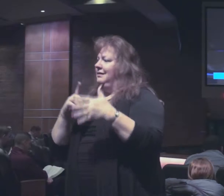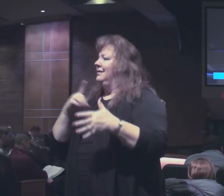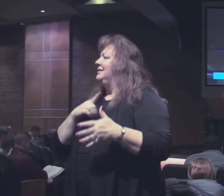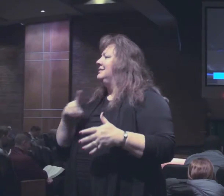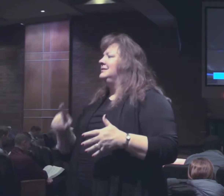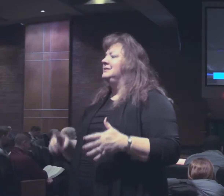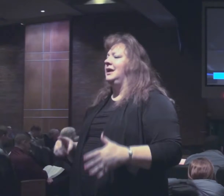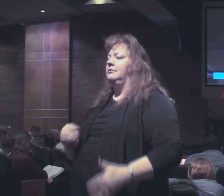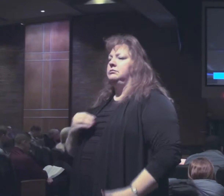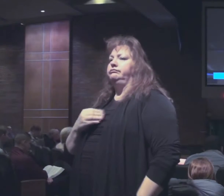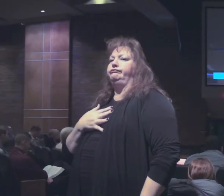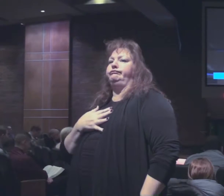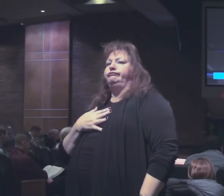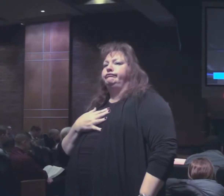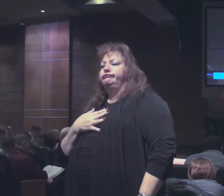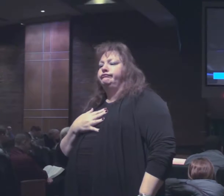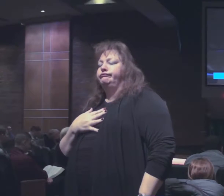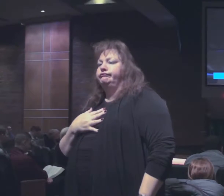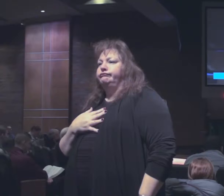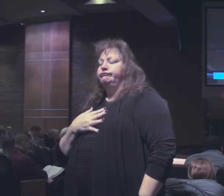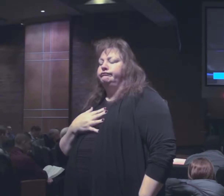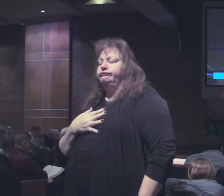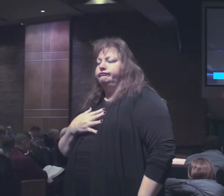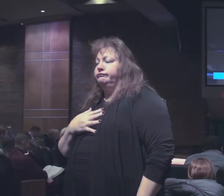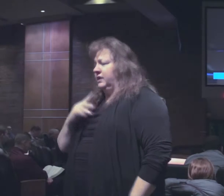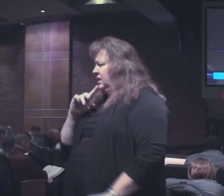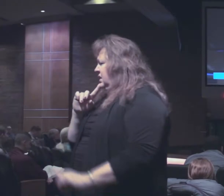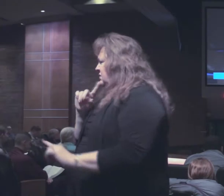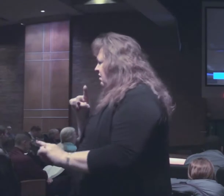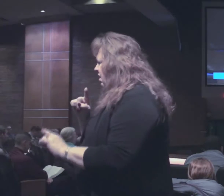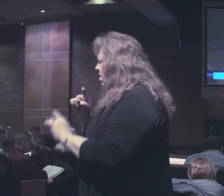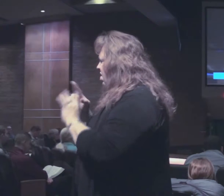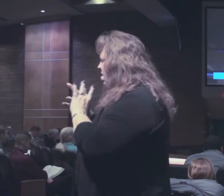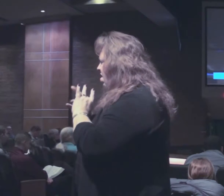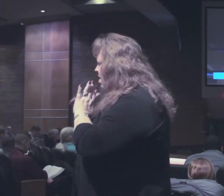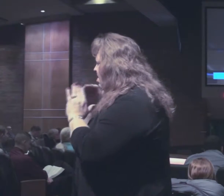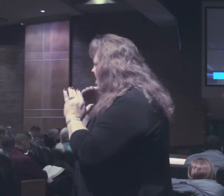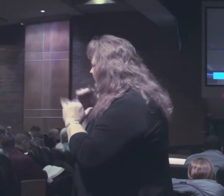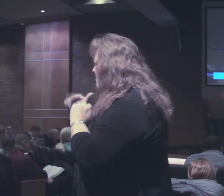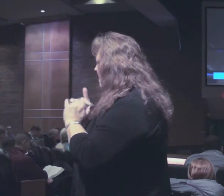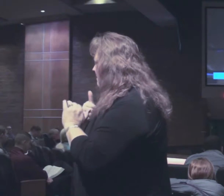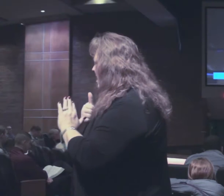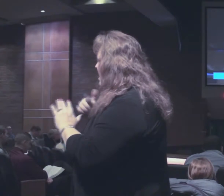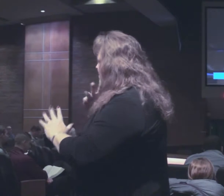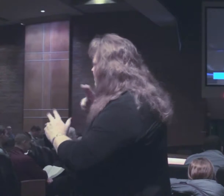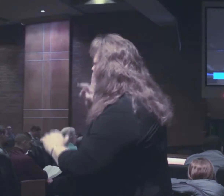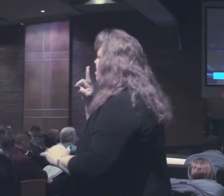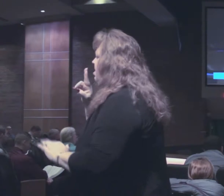not moved to respond to the lies and